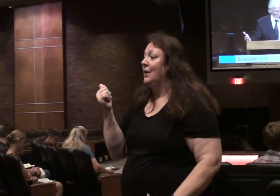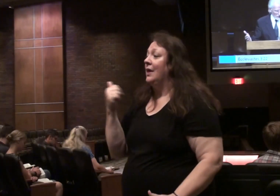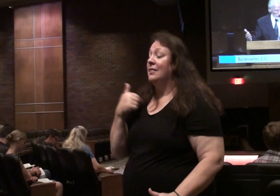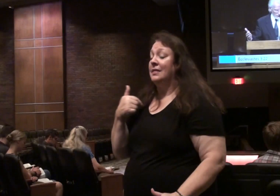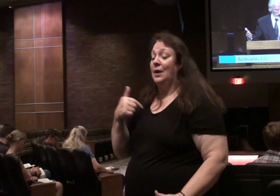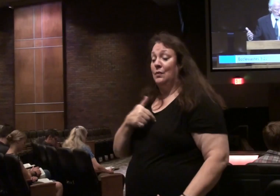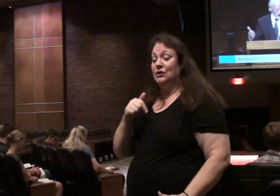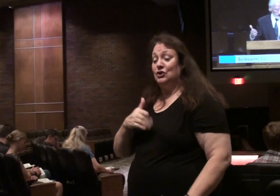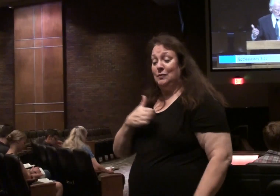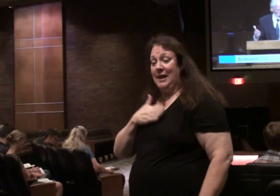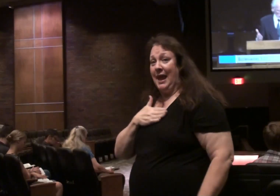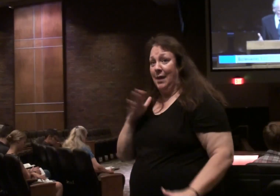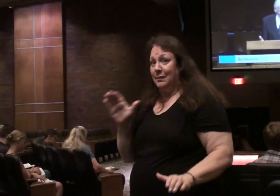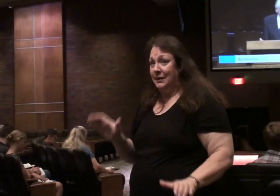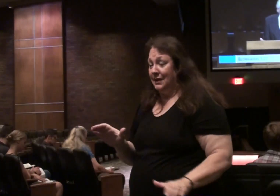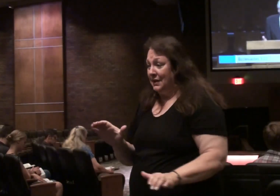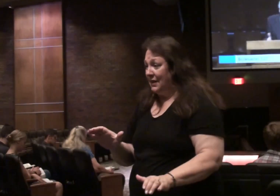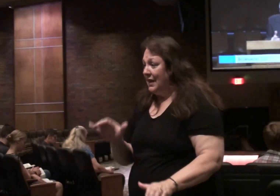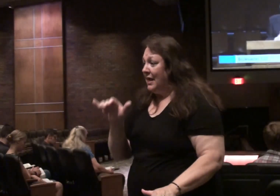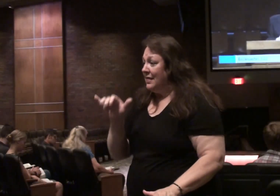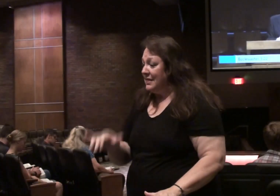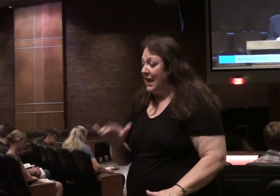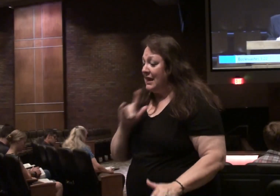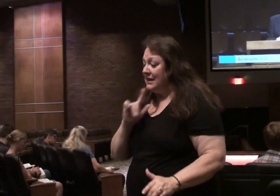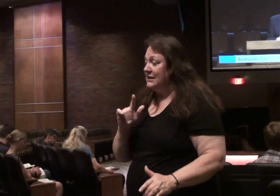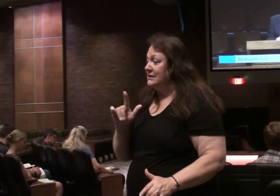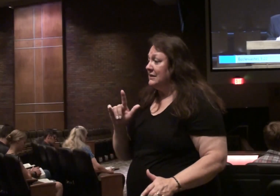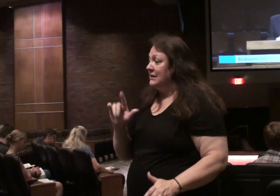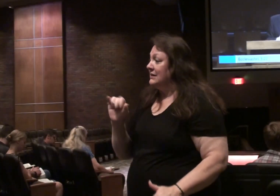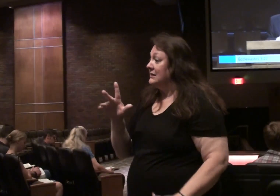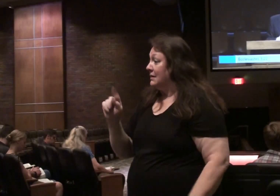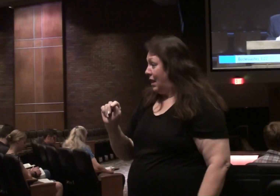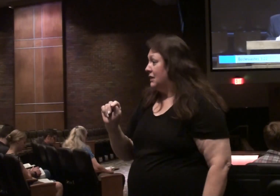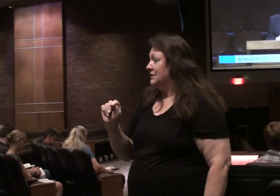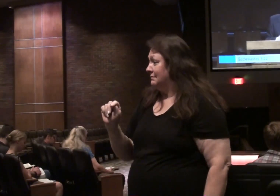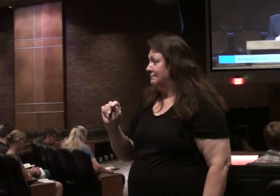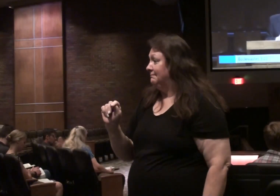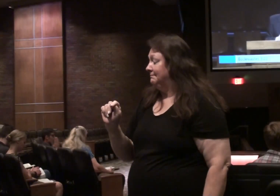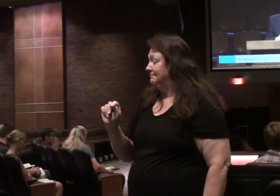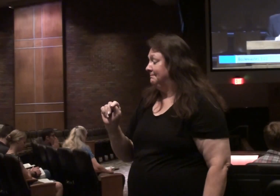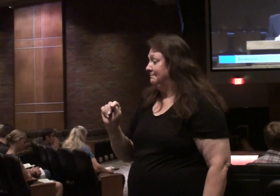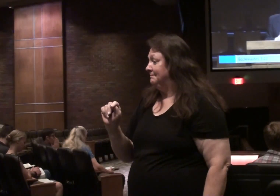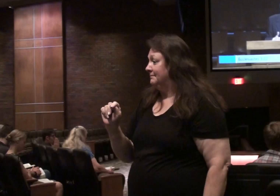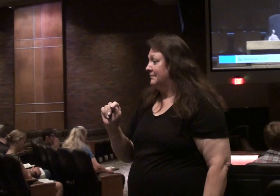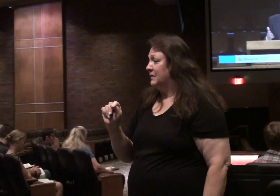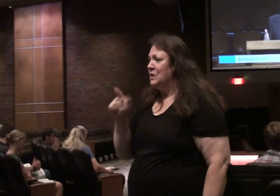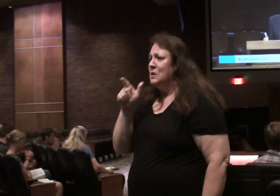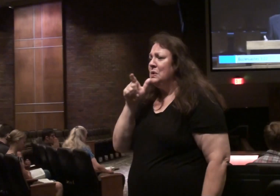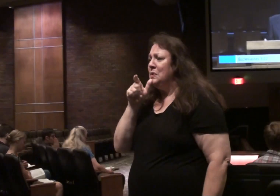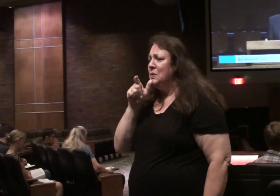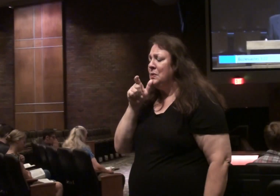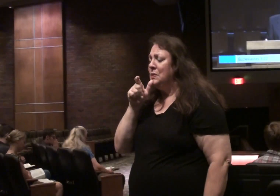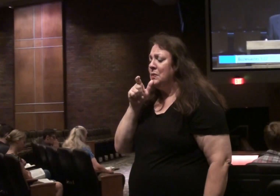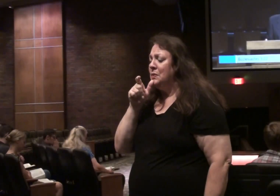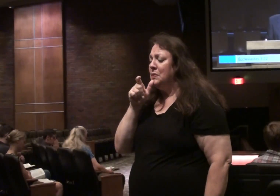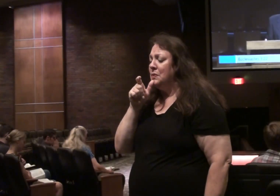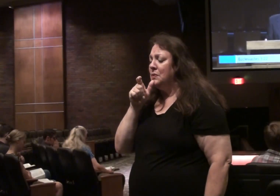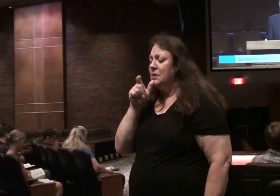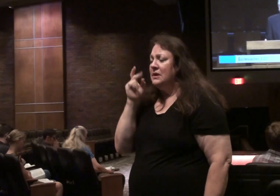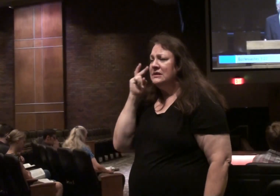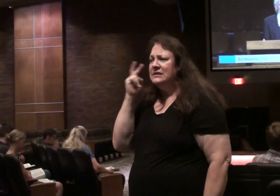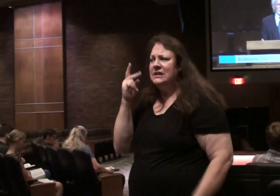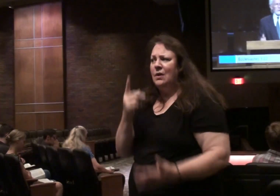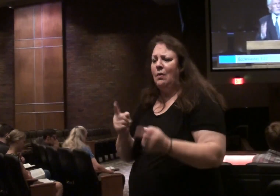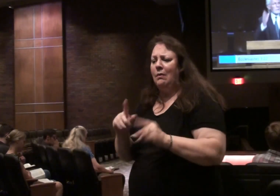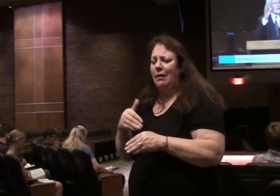be happy in his activities, for that is his lot. For who will bring him to see what